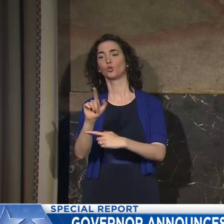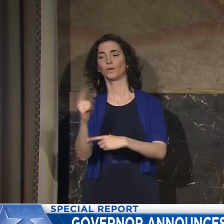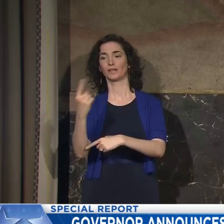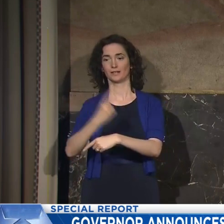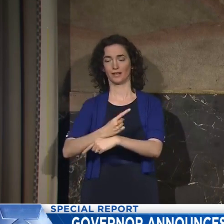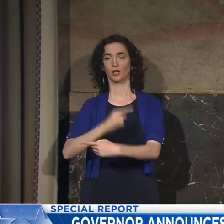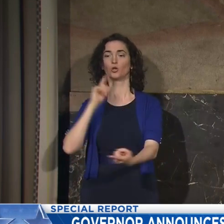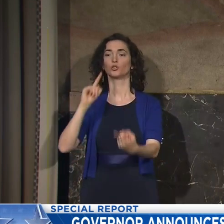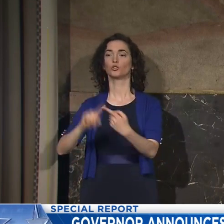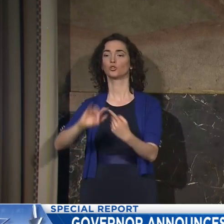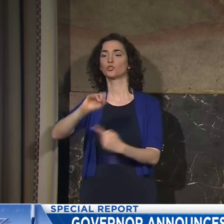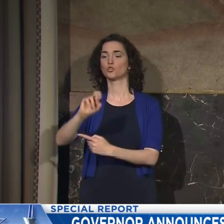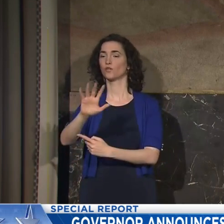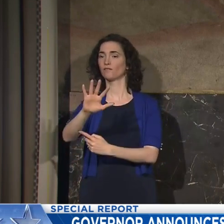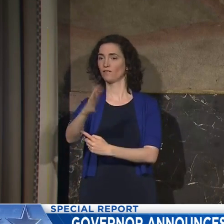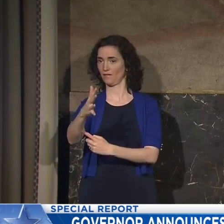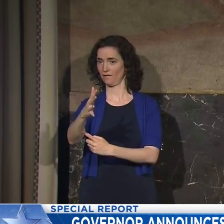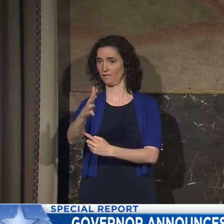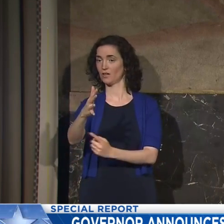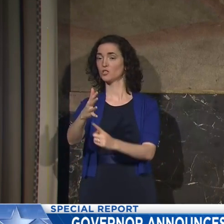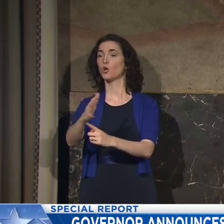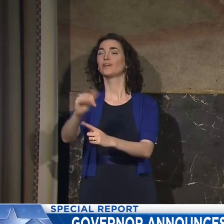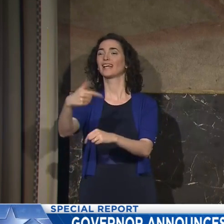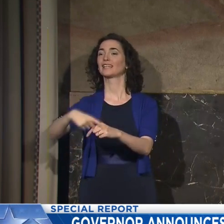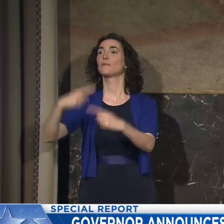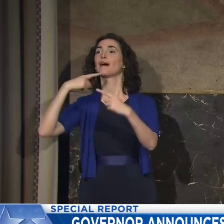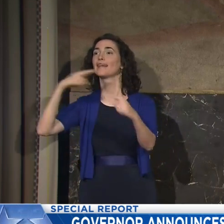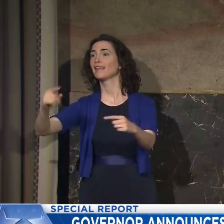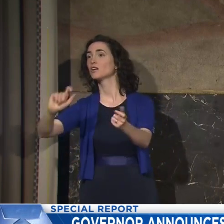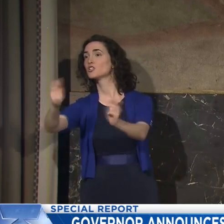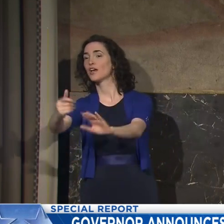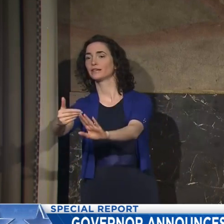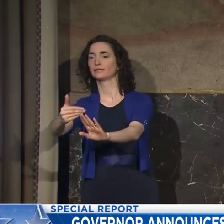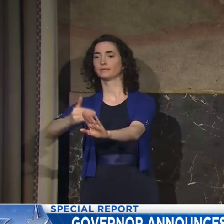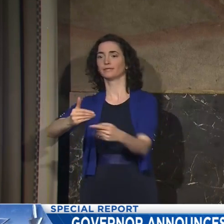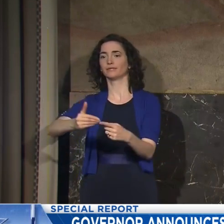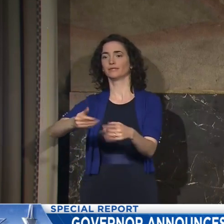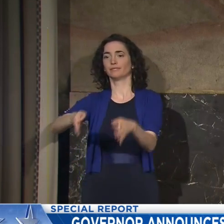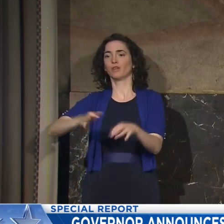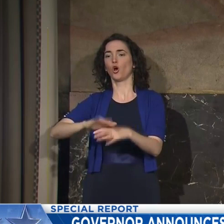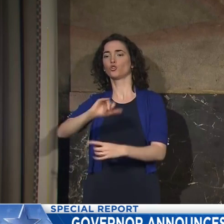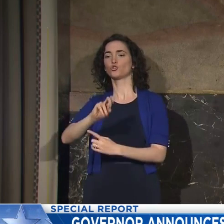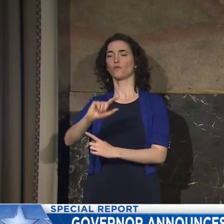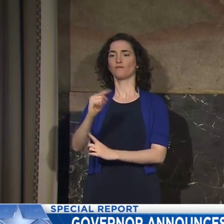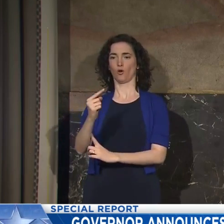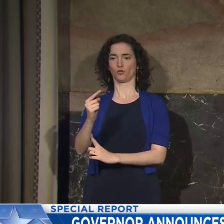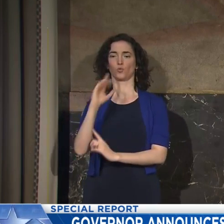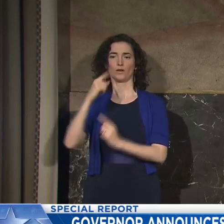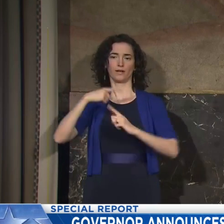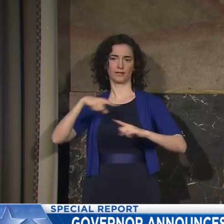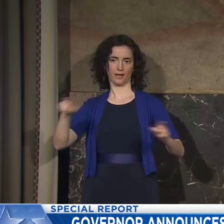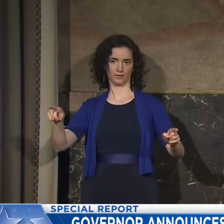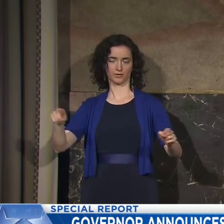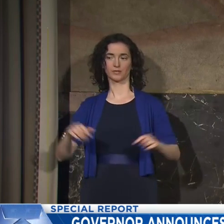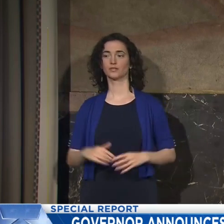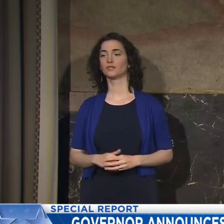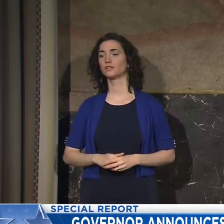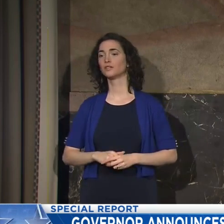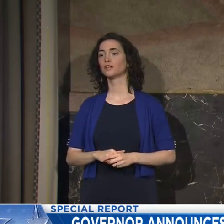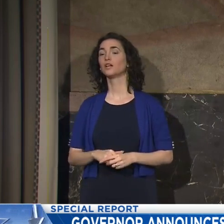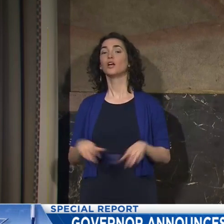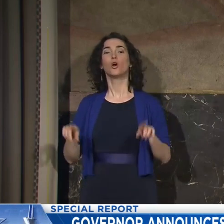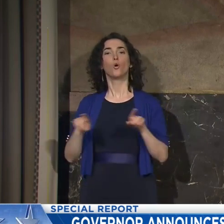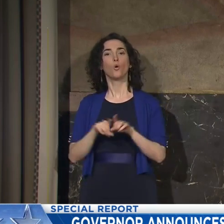The next anticipated announcement will be on June the 1st. And I also want to note that as we made decisions about things